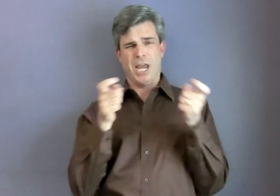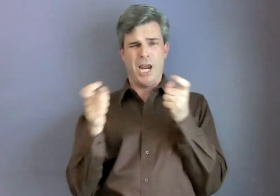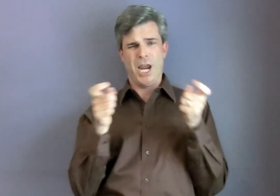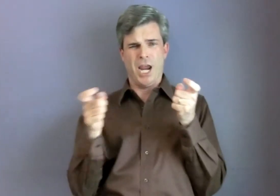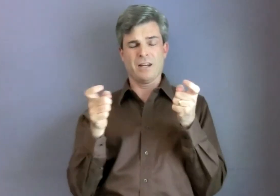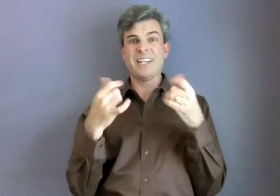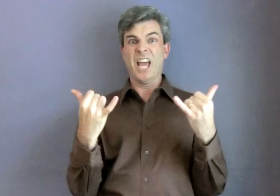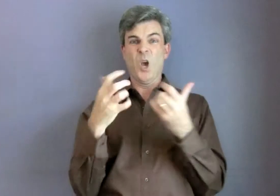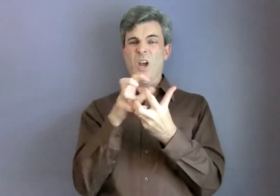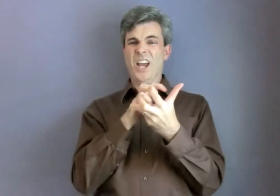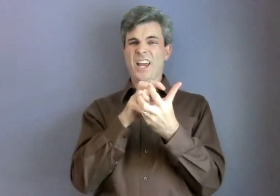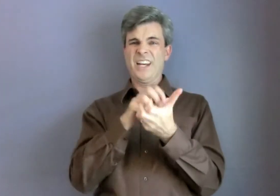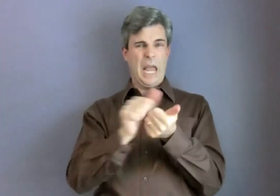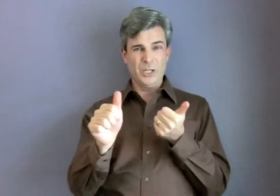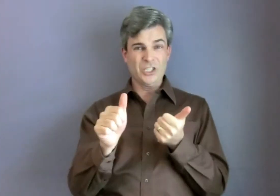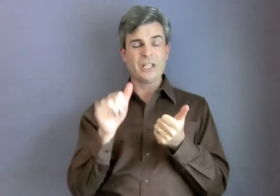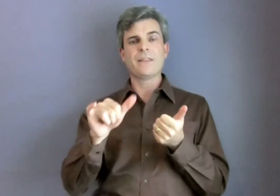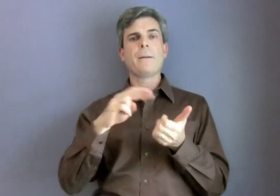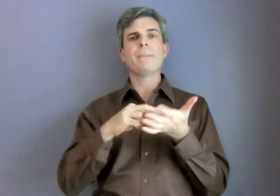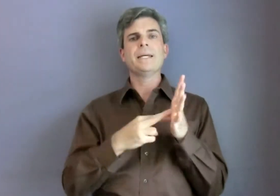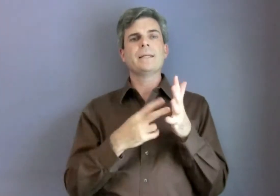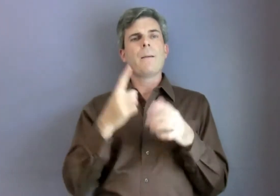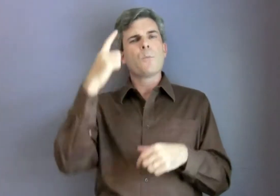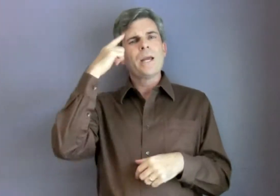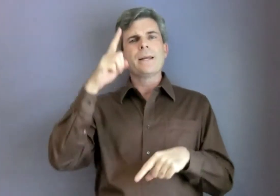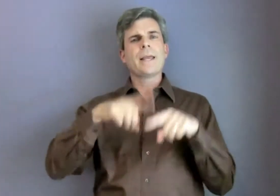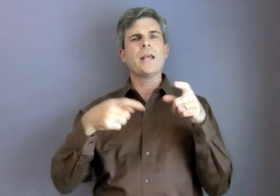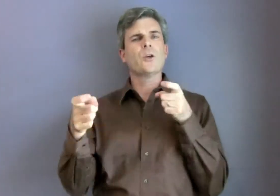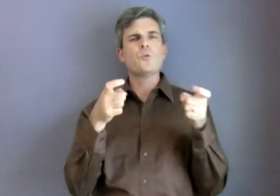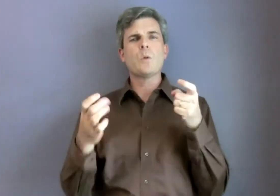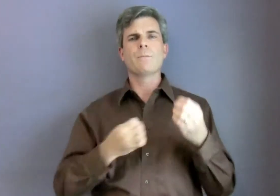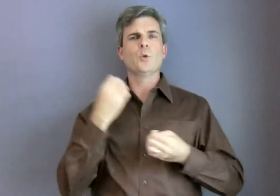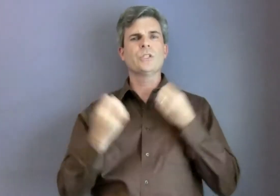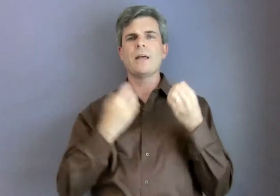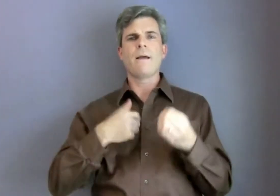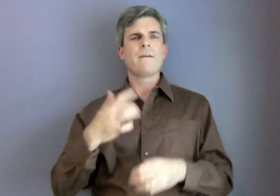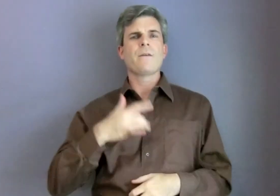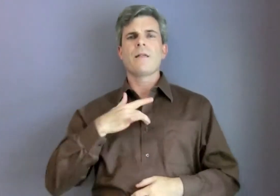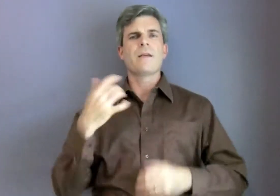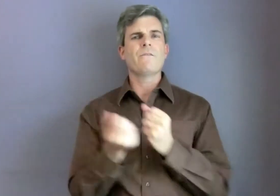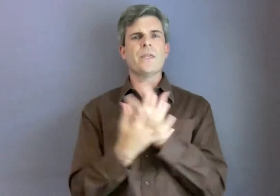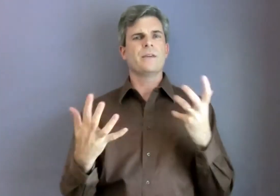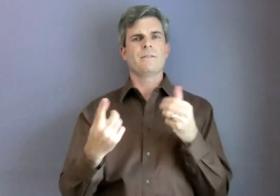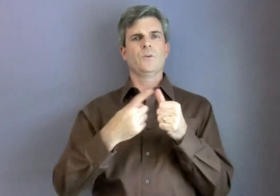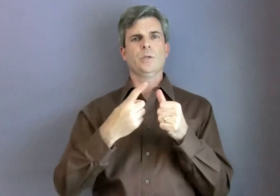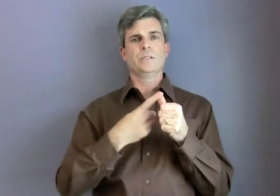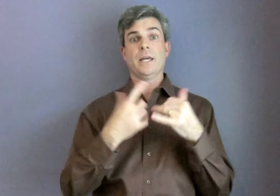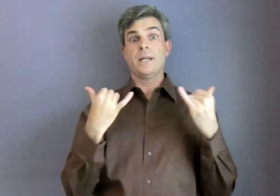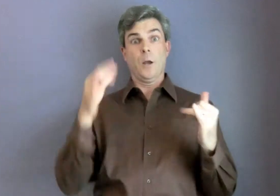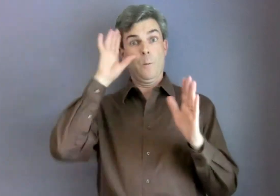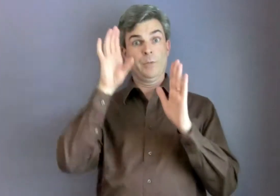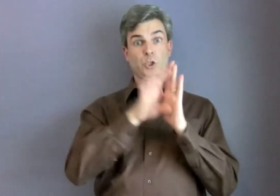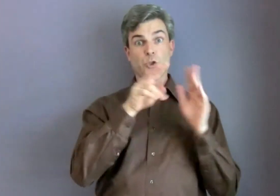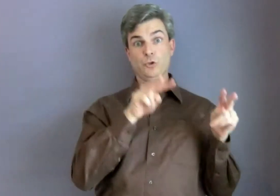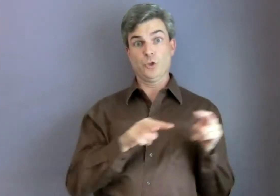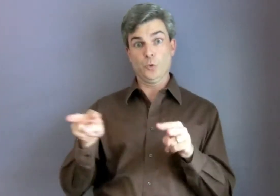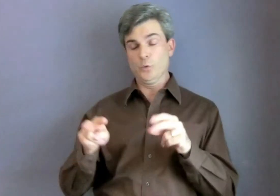simultaneously. But let's swivel around and look at me frontally. This is now flash forward to the point in time where I've been discharged by the health